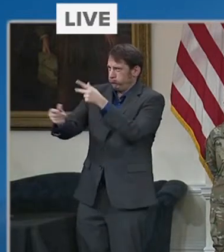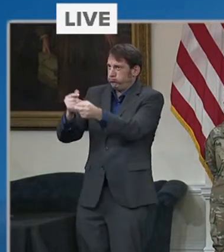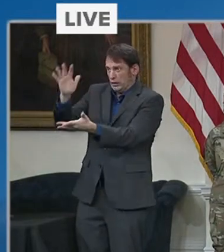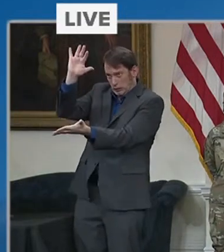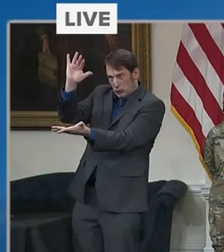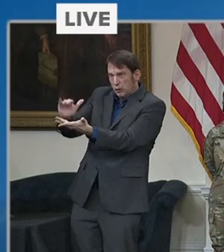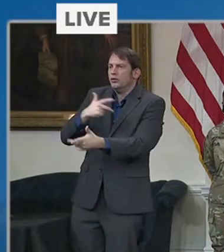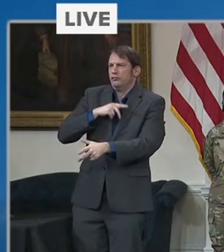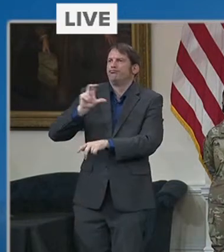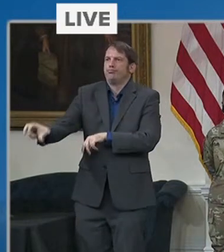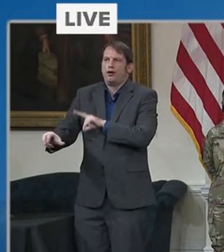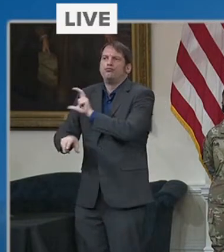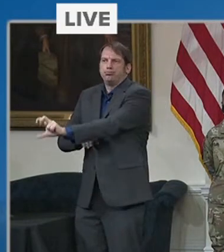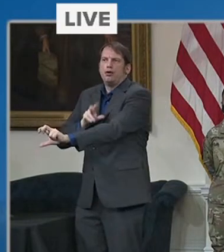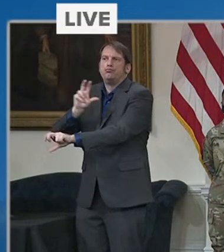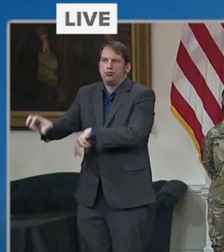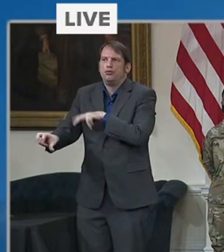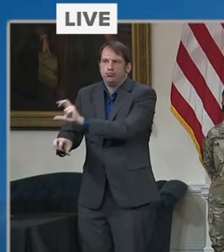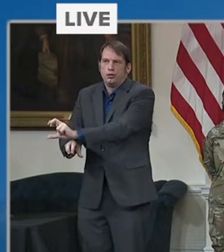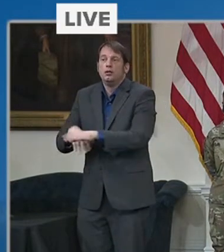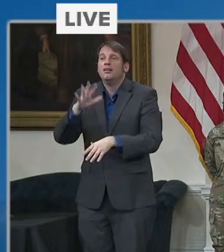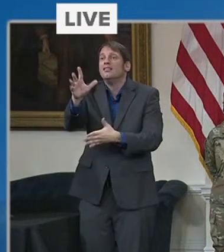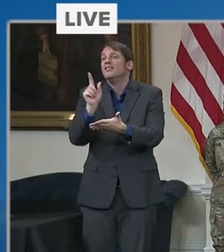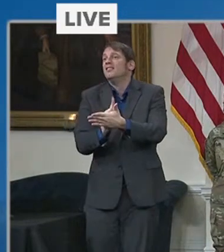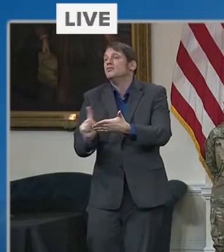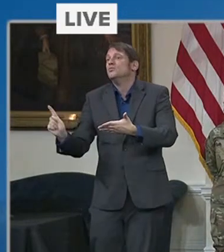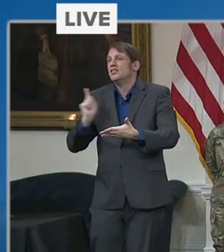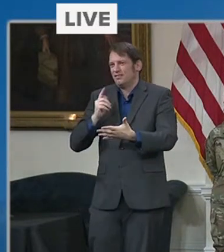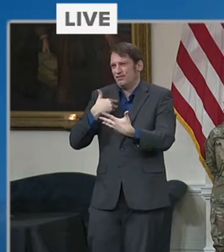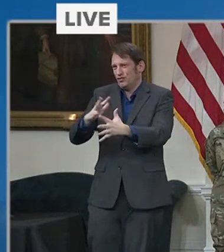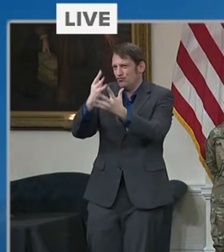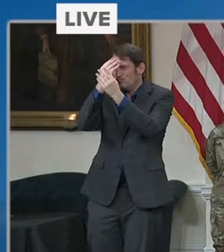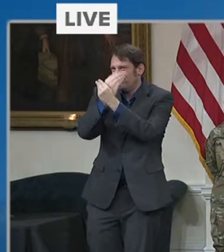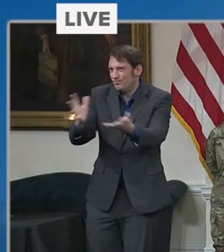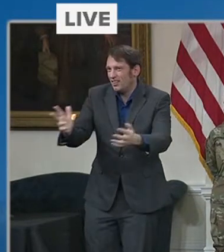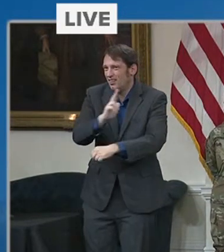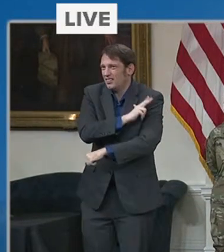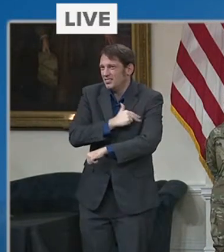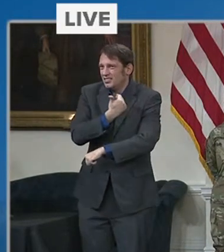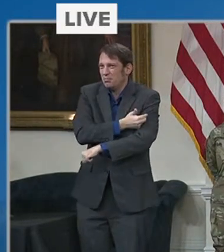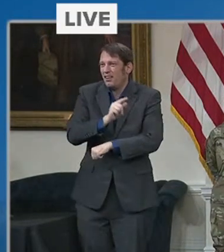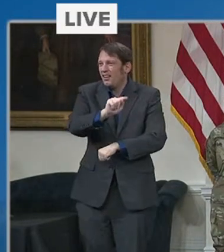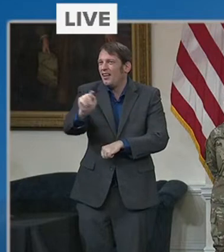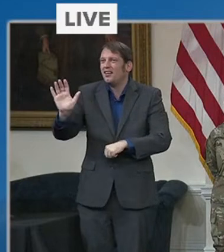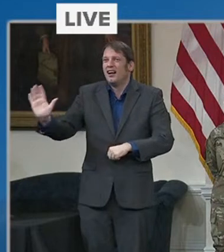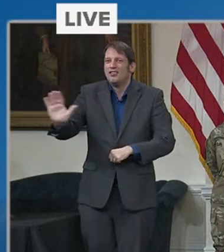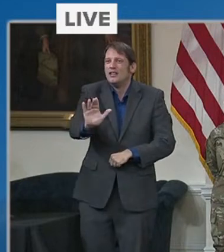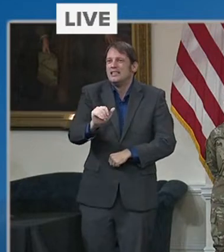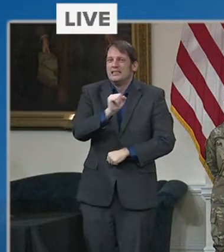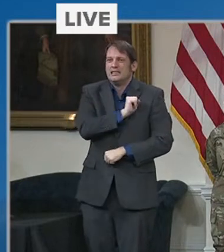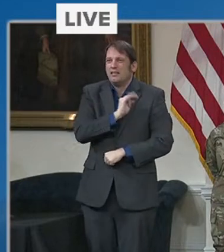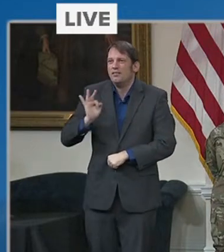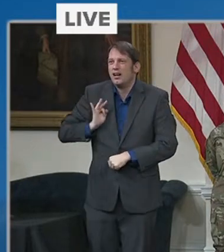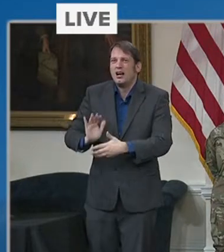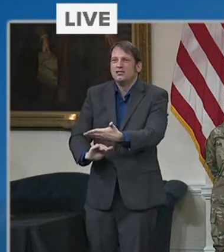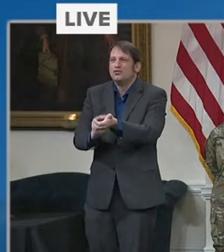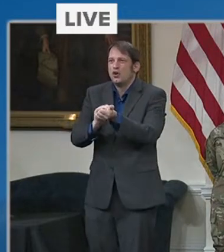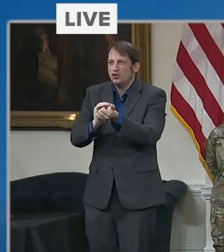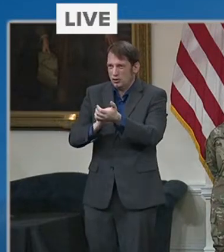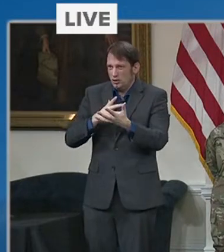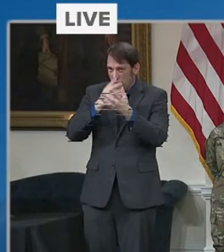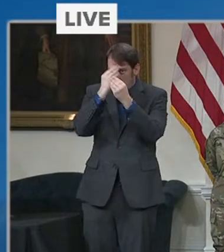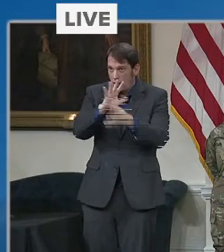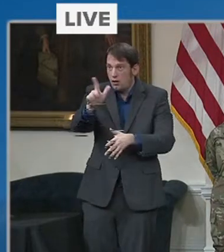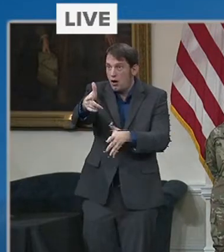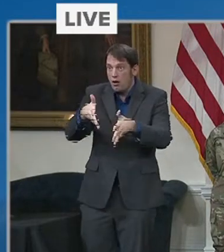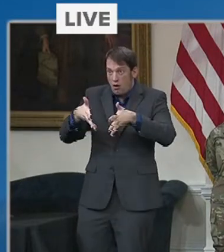which began by vaccinating their own critical staff, to begin utilizing their remaining doses for